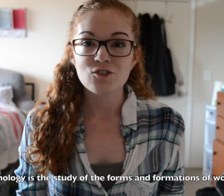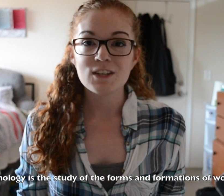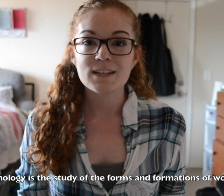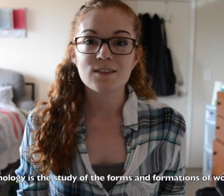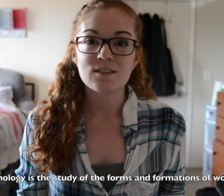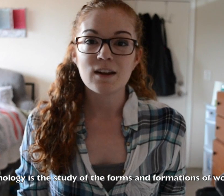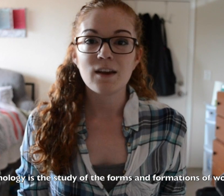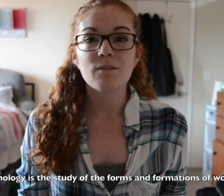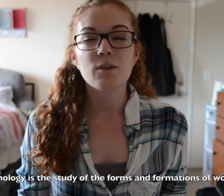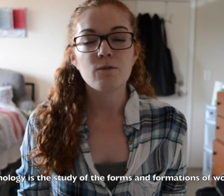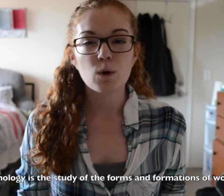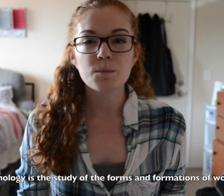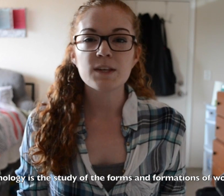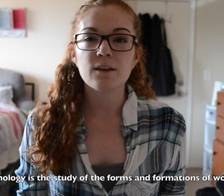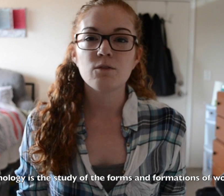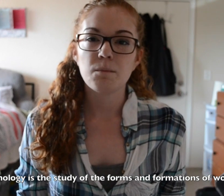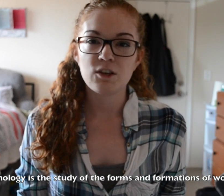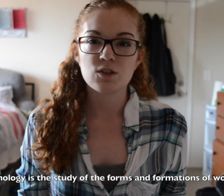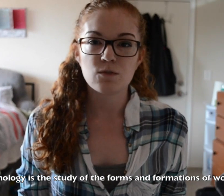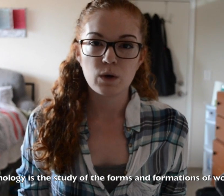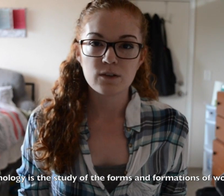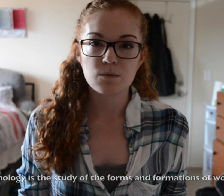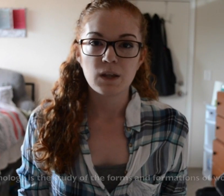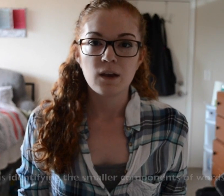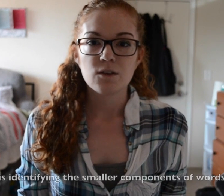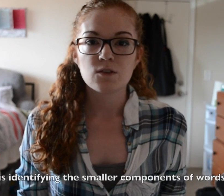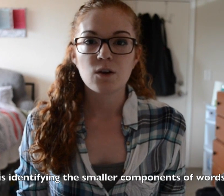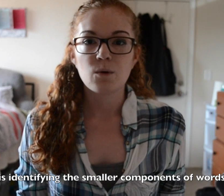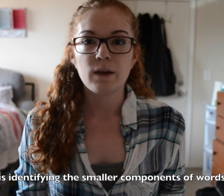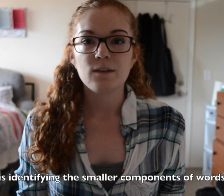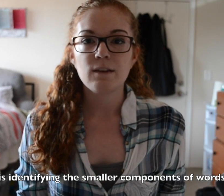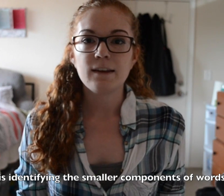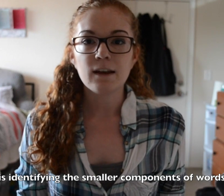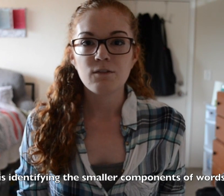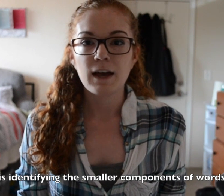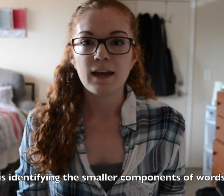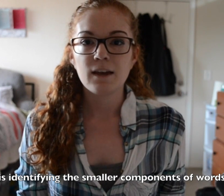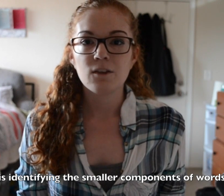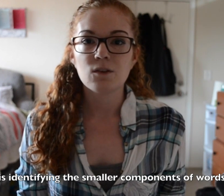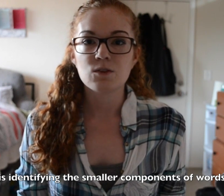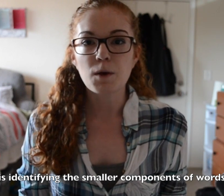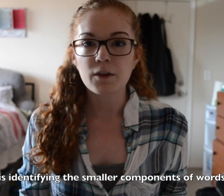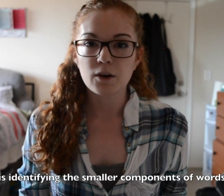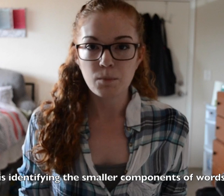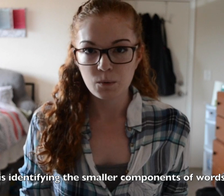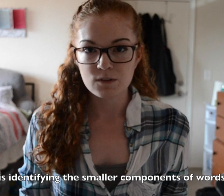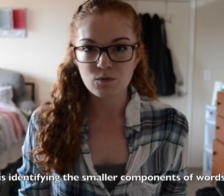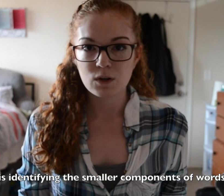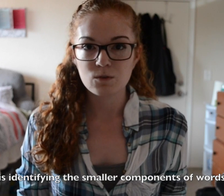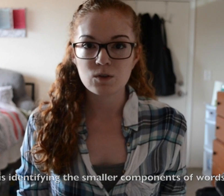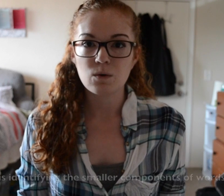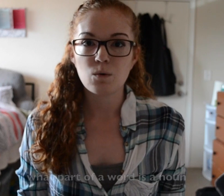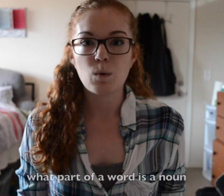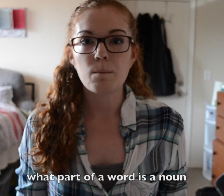Morphology is the study of the forms and formations of words. So it's identifying the smaller components of words. So what